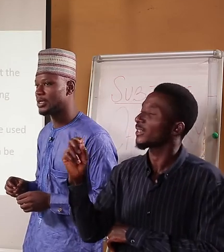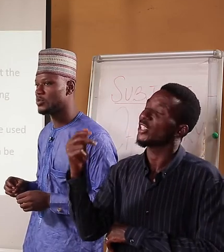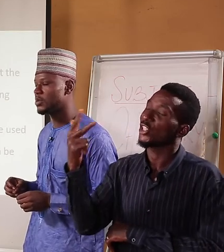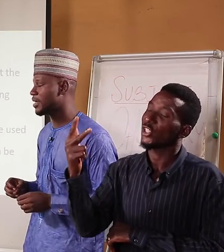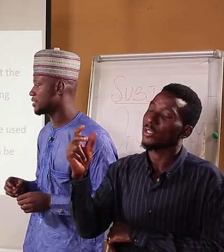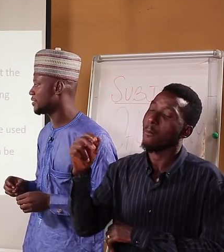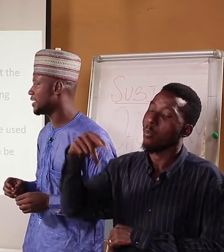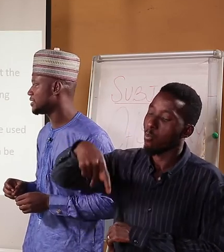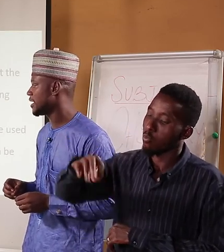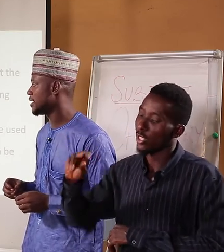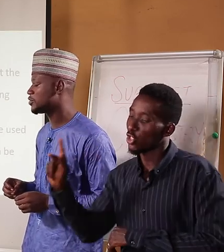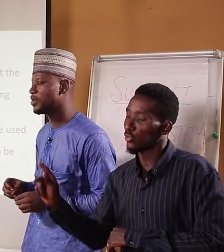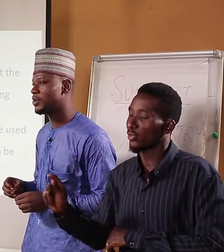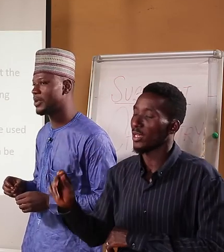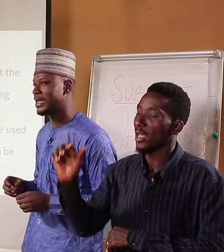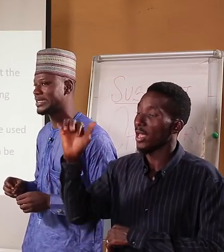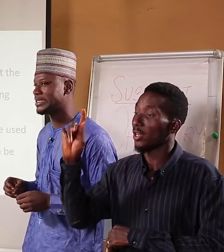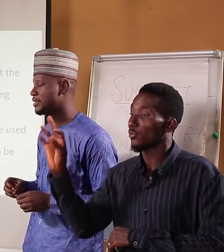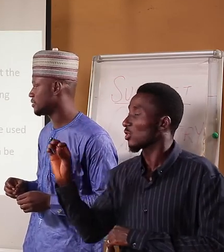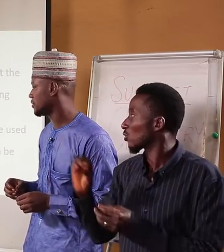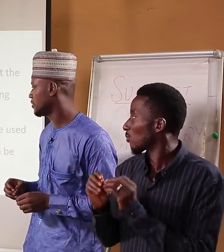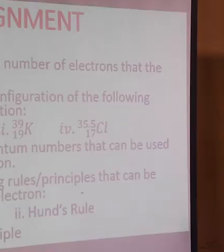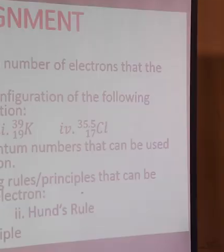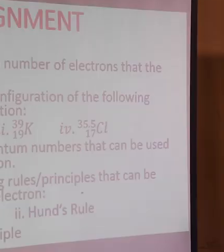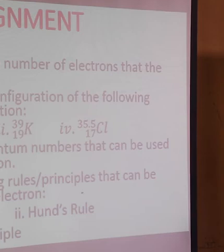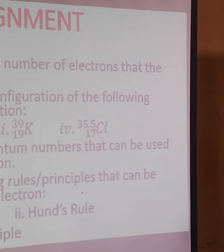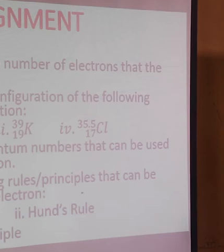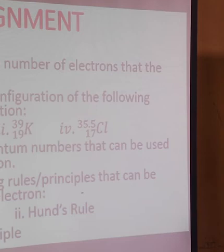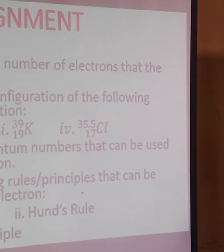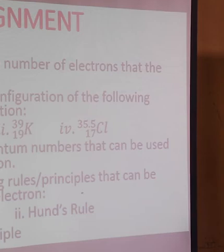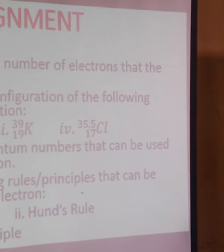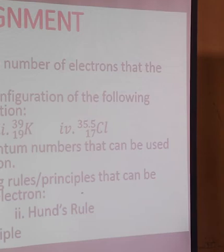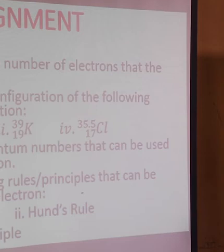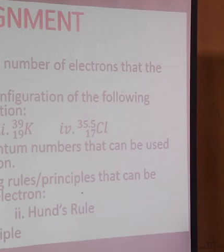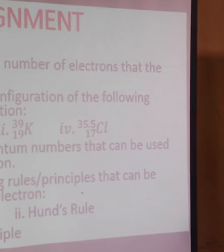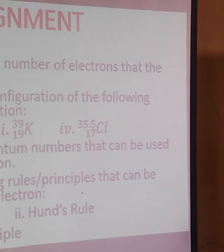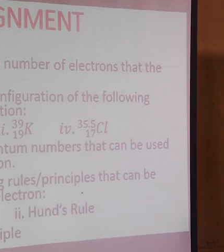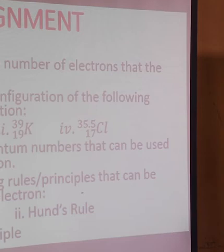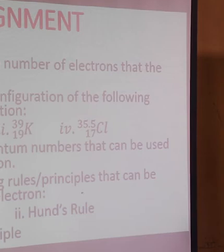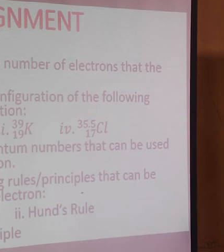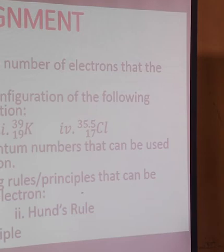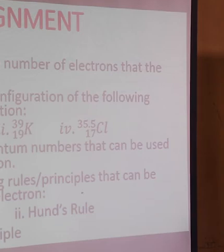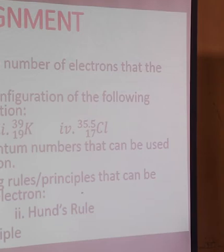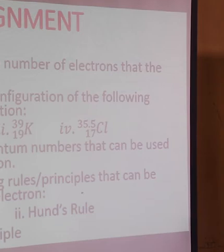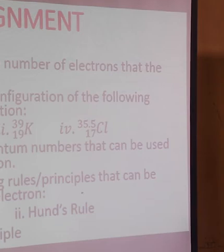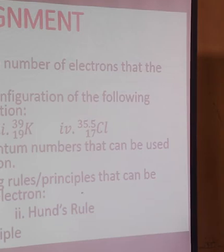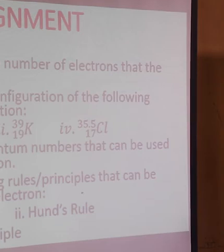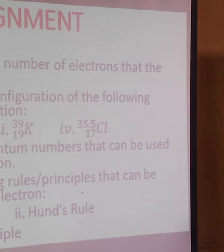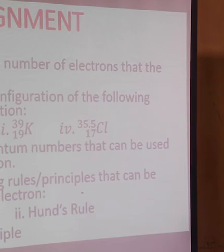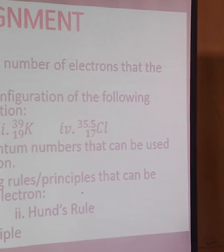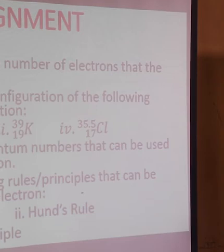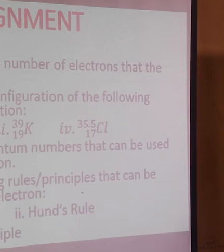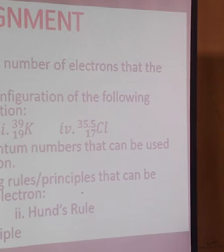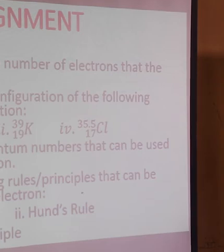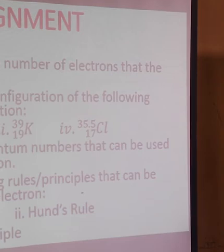potassium, atomic mass 39, atomic number 19. And then 4, Chlorine, atomic mass